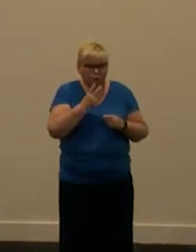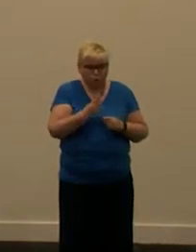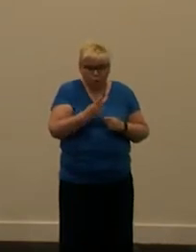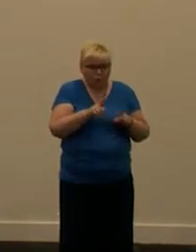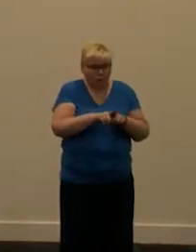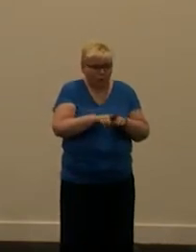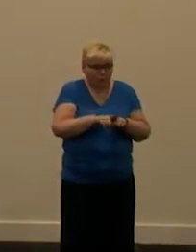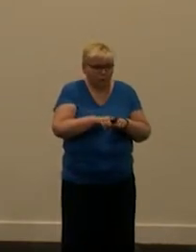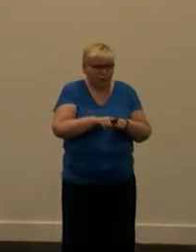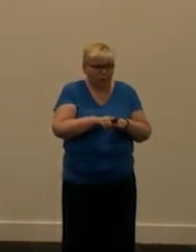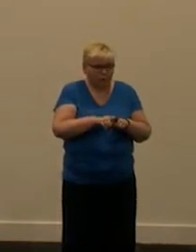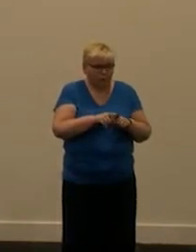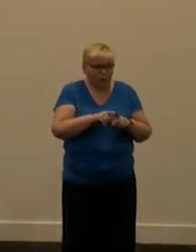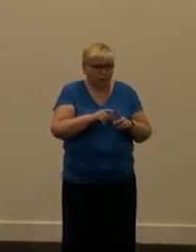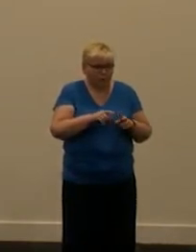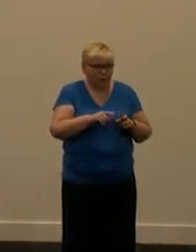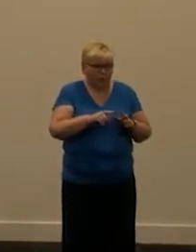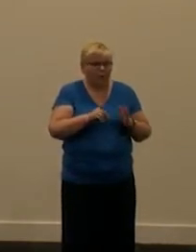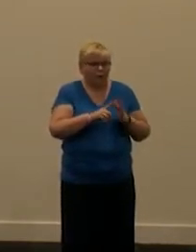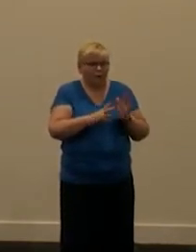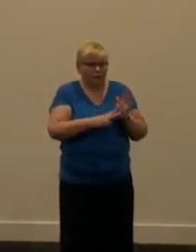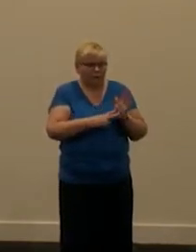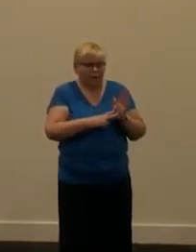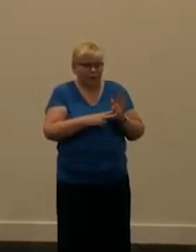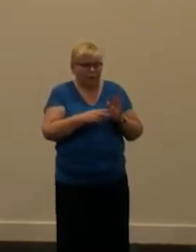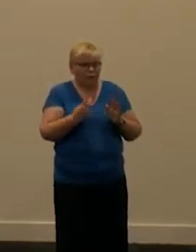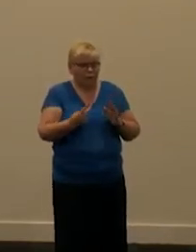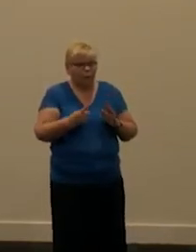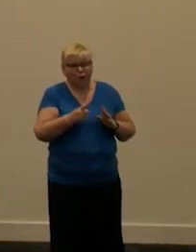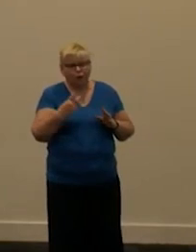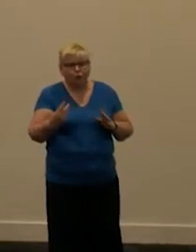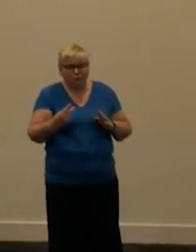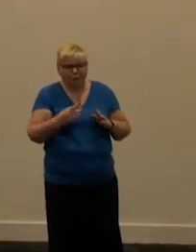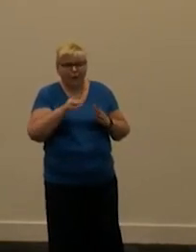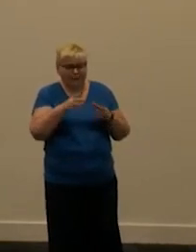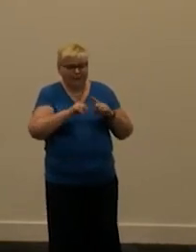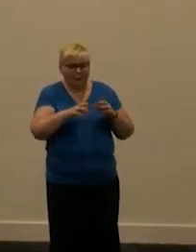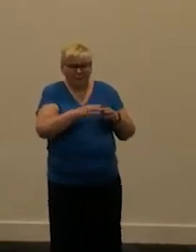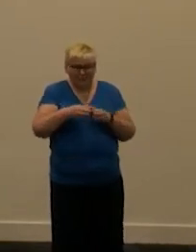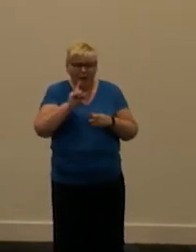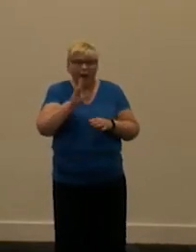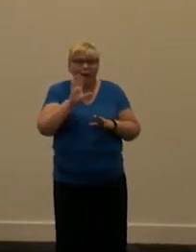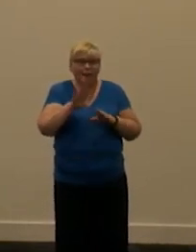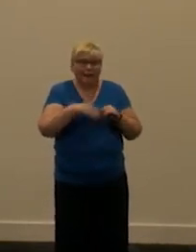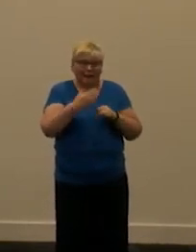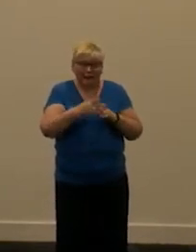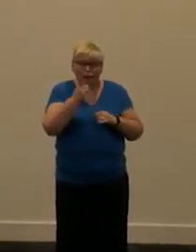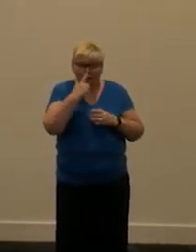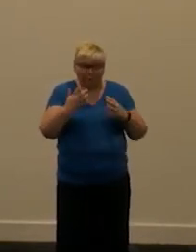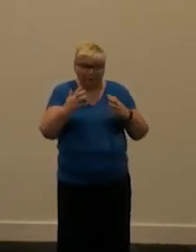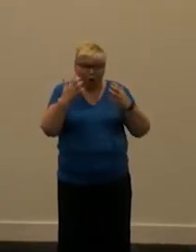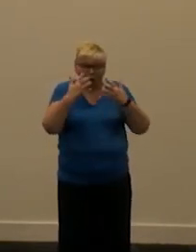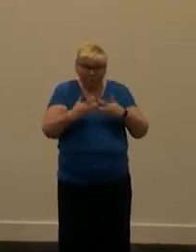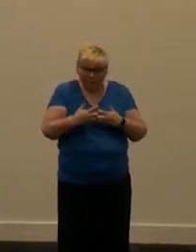sure, and you have a FQTM-based IPsec or dynamic DNS support. And at the end, you can configure, if you want,